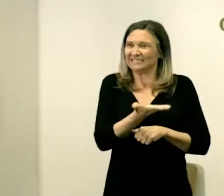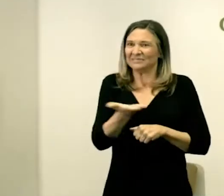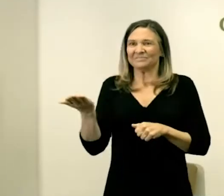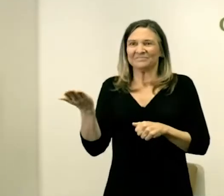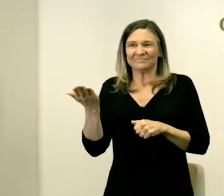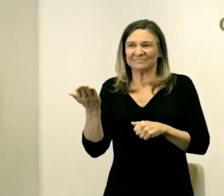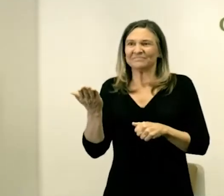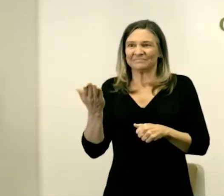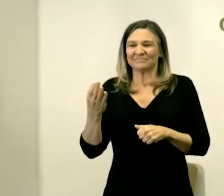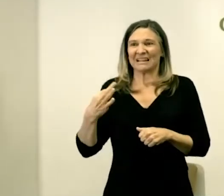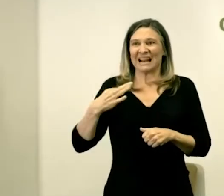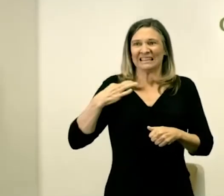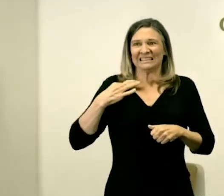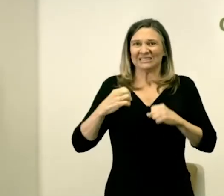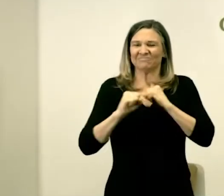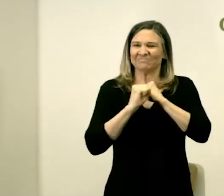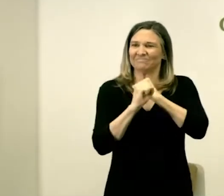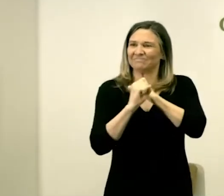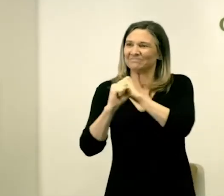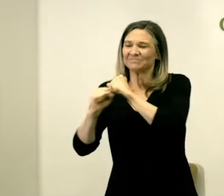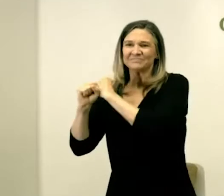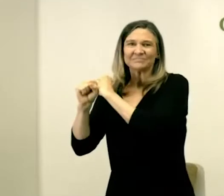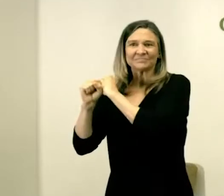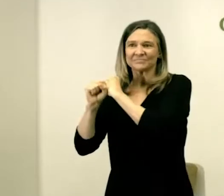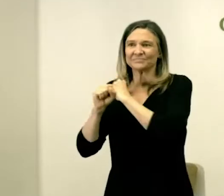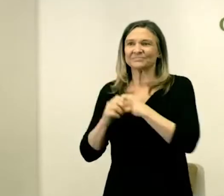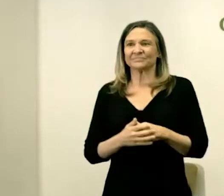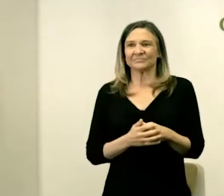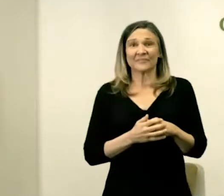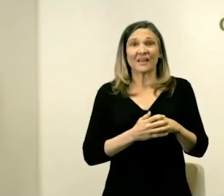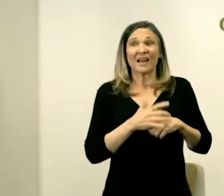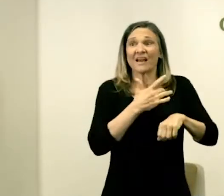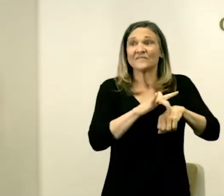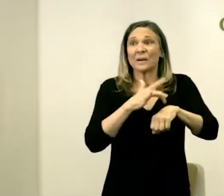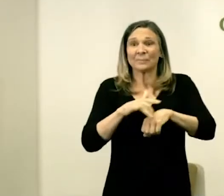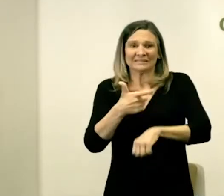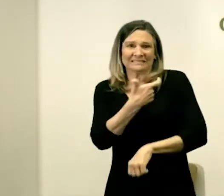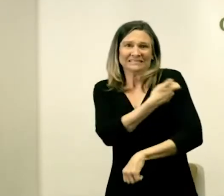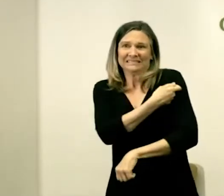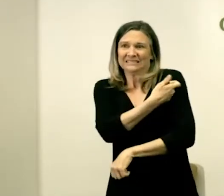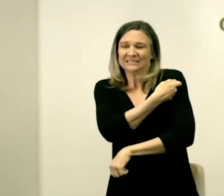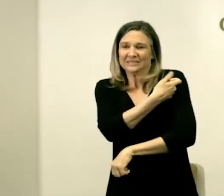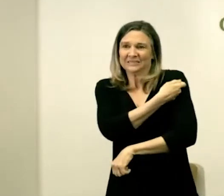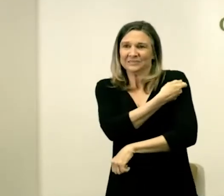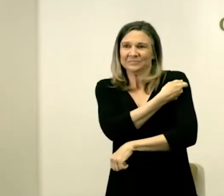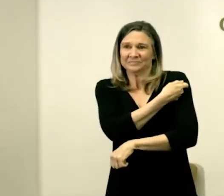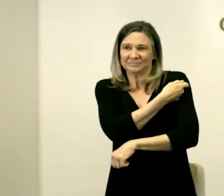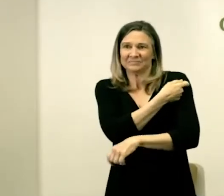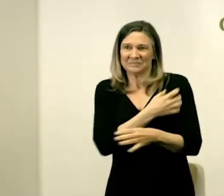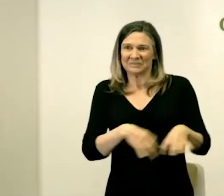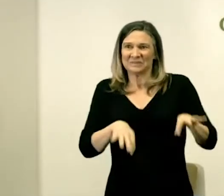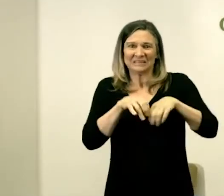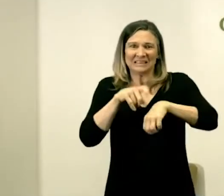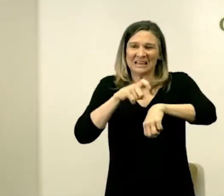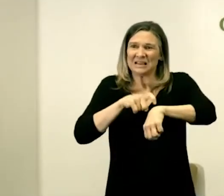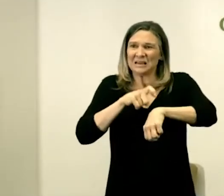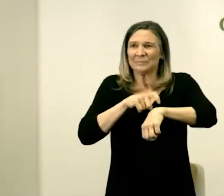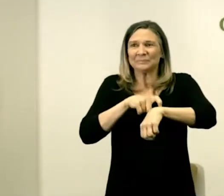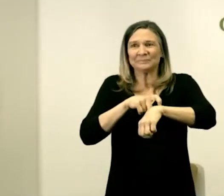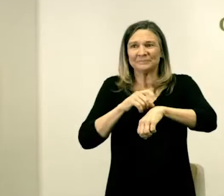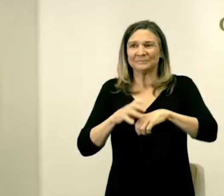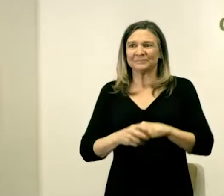we promote the availability of vaccination dates and locations in the right language and